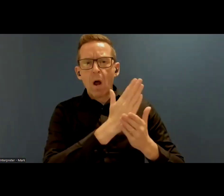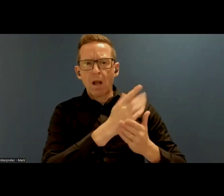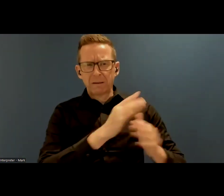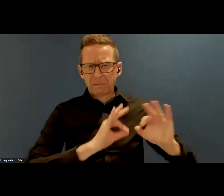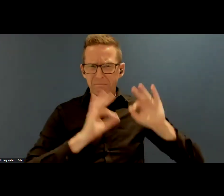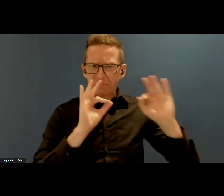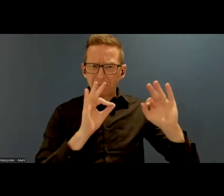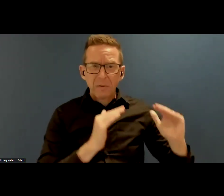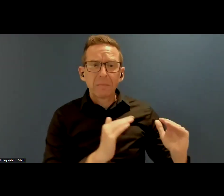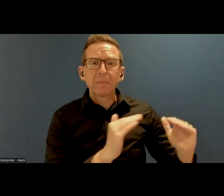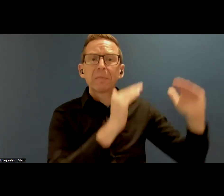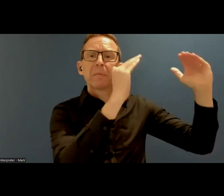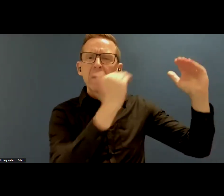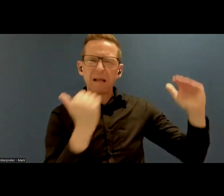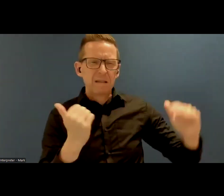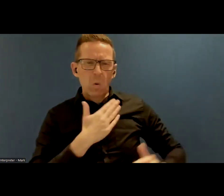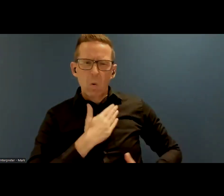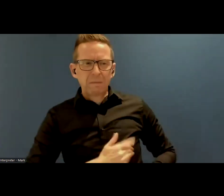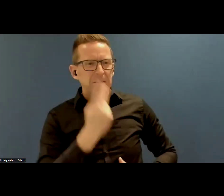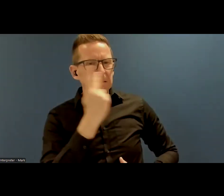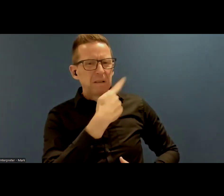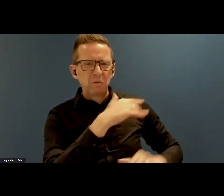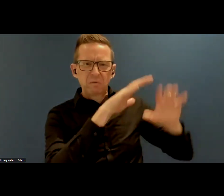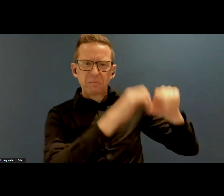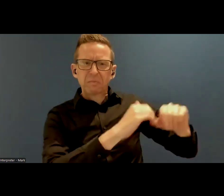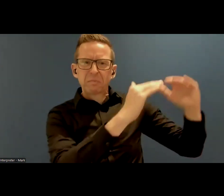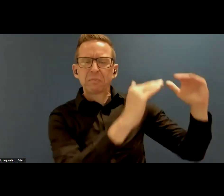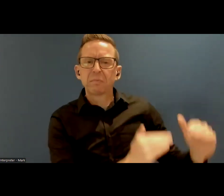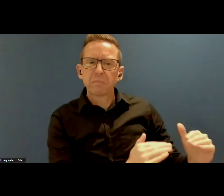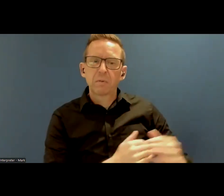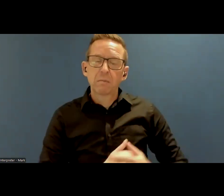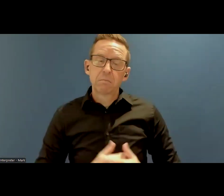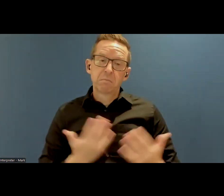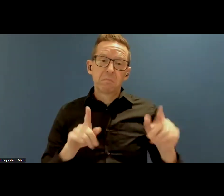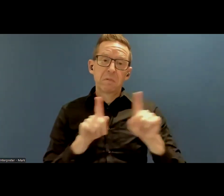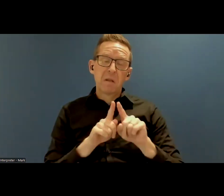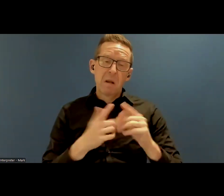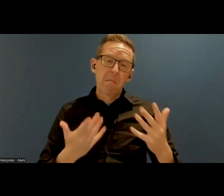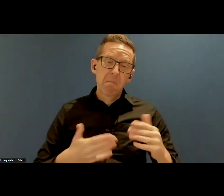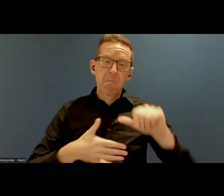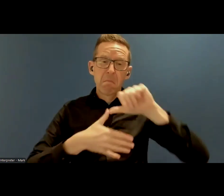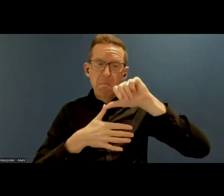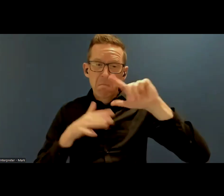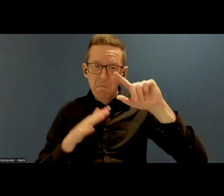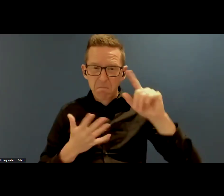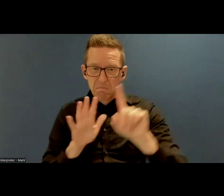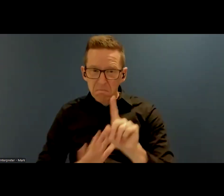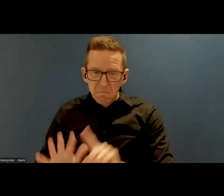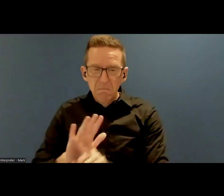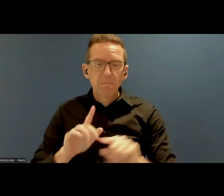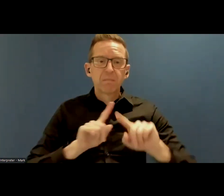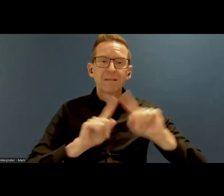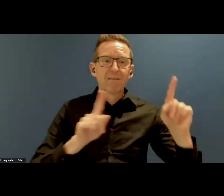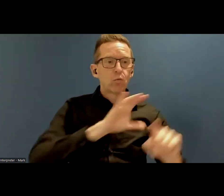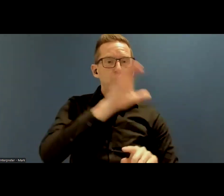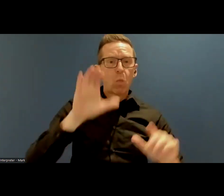many countries, not only in Latin America. I can think of many countries around the world. And there